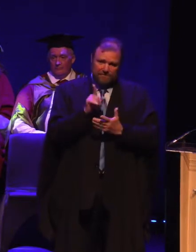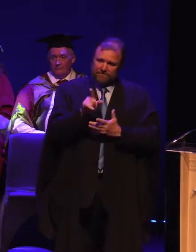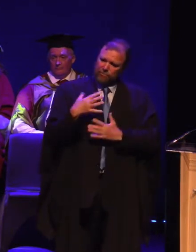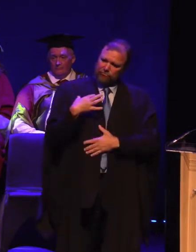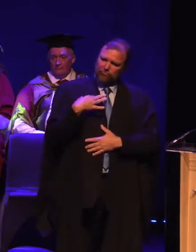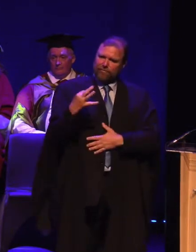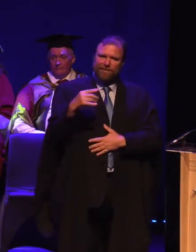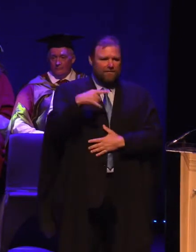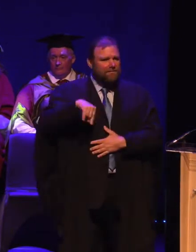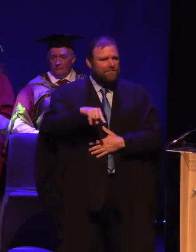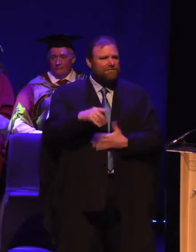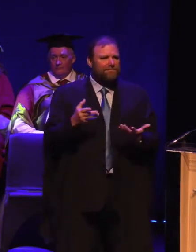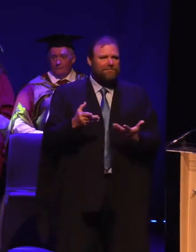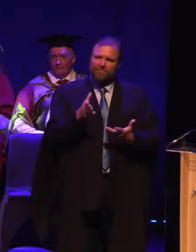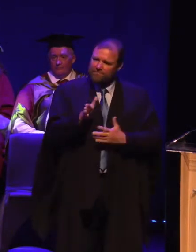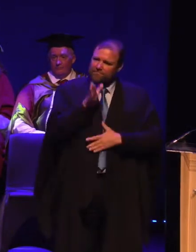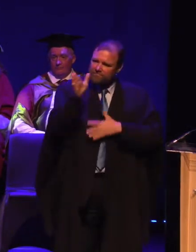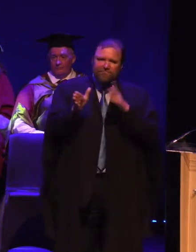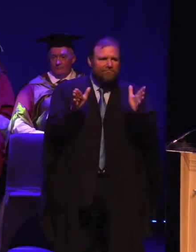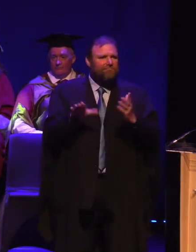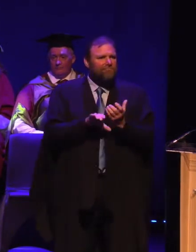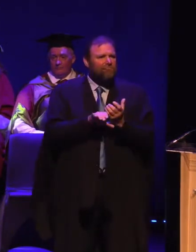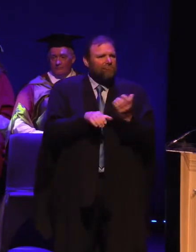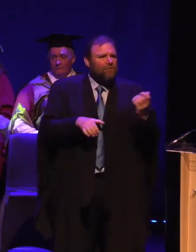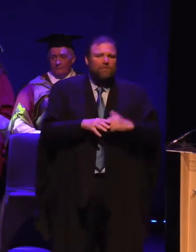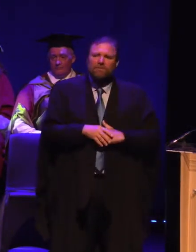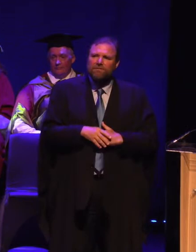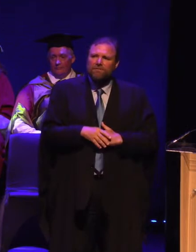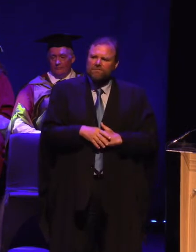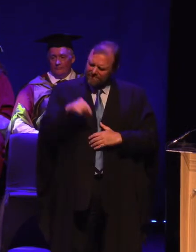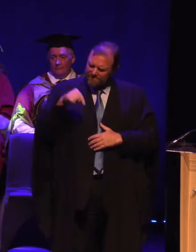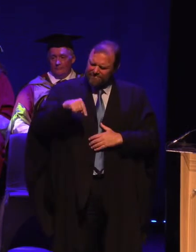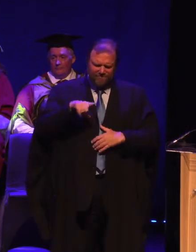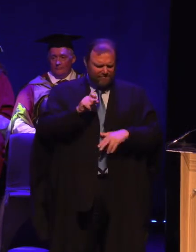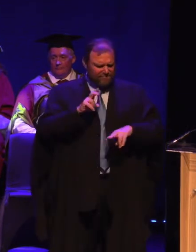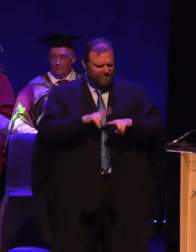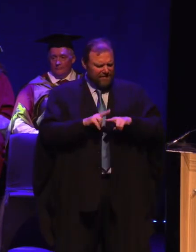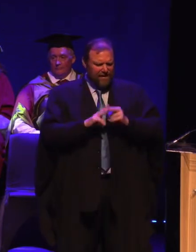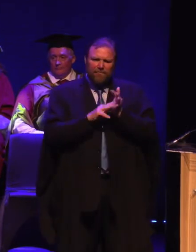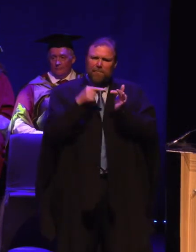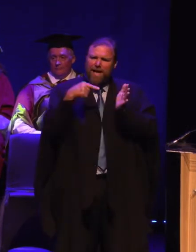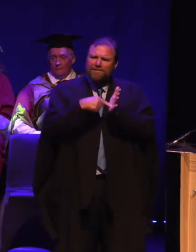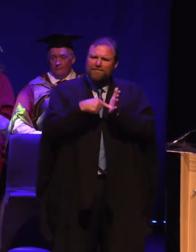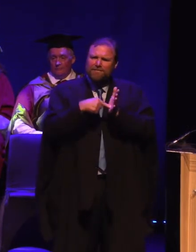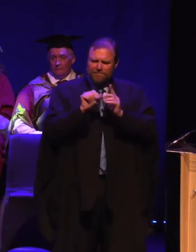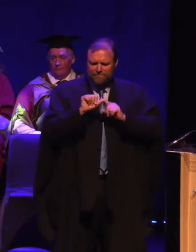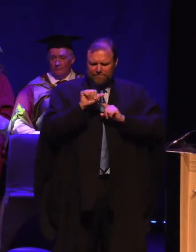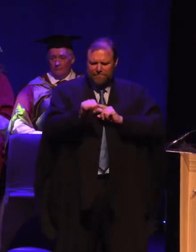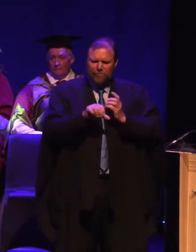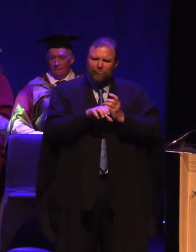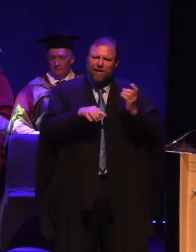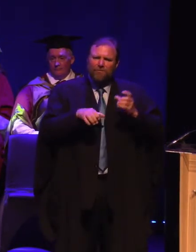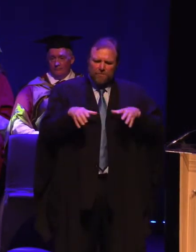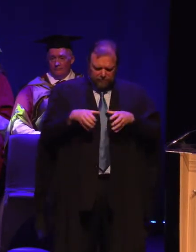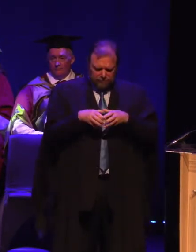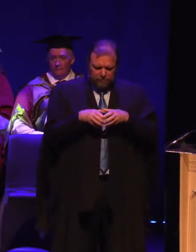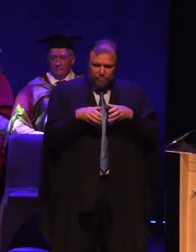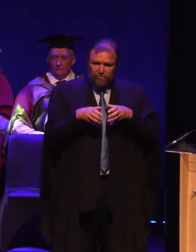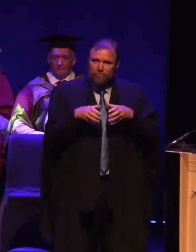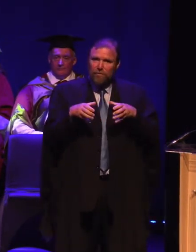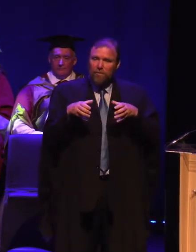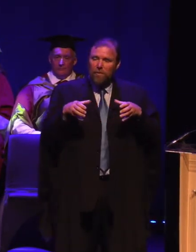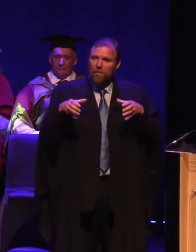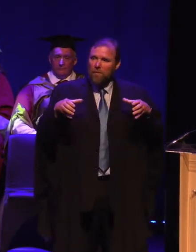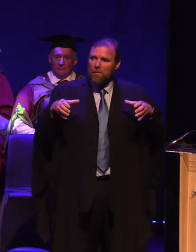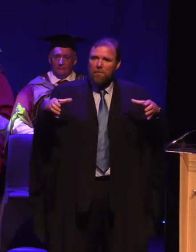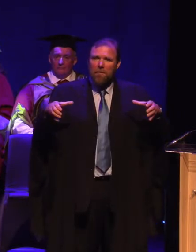as a graduate, you are part of the growing Cardiff Met alumni of around just over a quarter of a